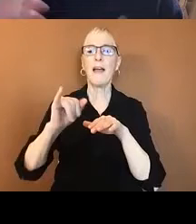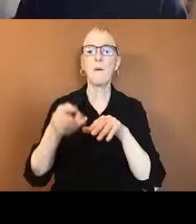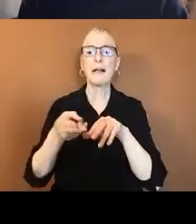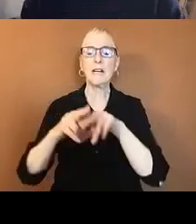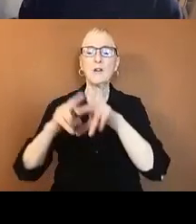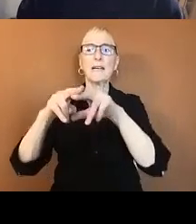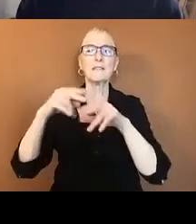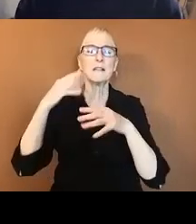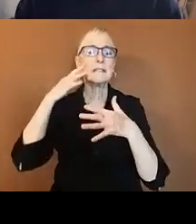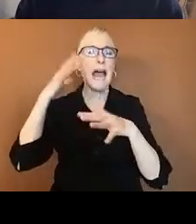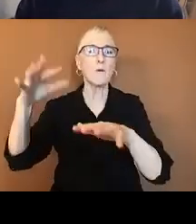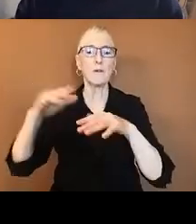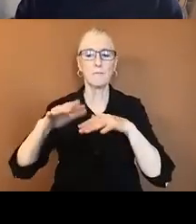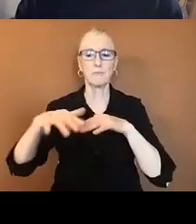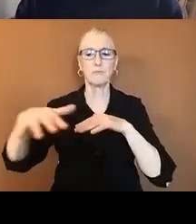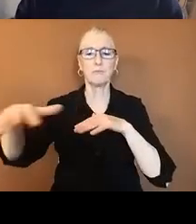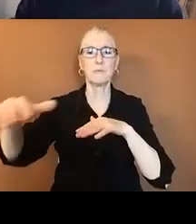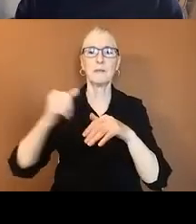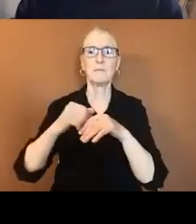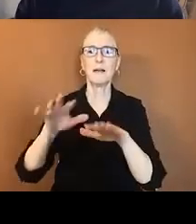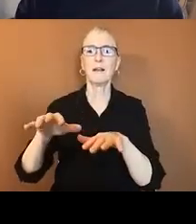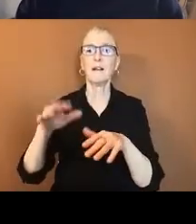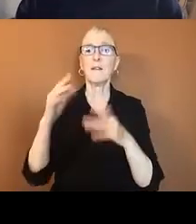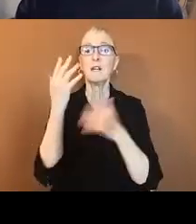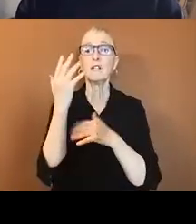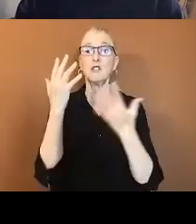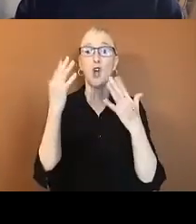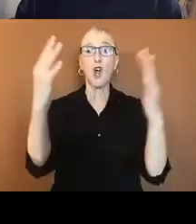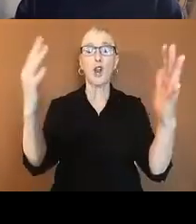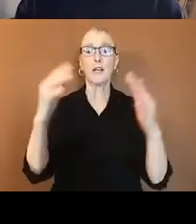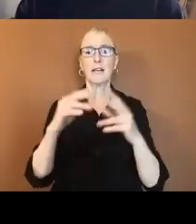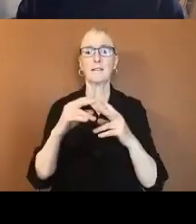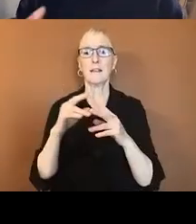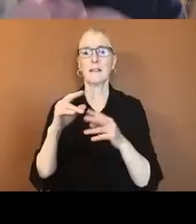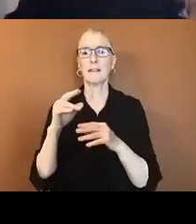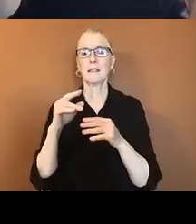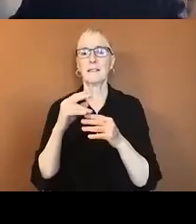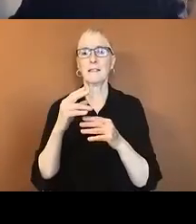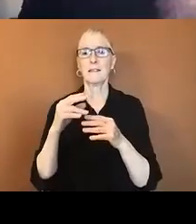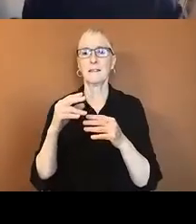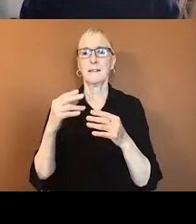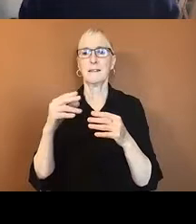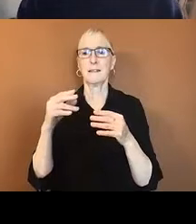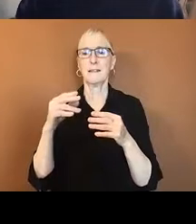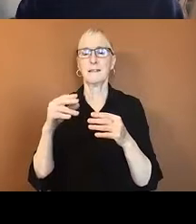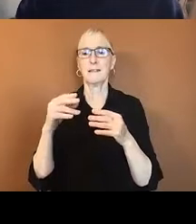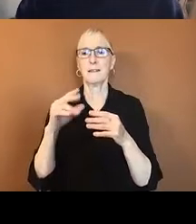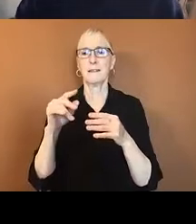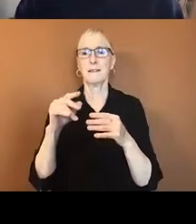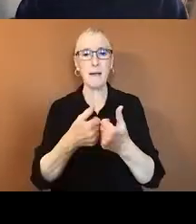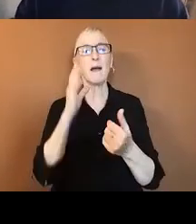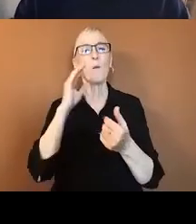volume and make the ripples happen. The jungle is essentially tinder, and the ponds are like this big megaphone for finding